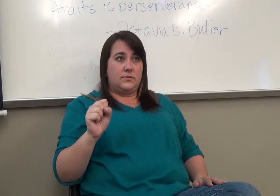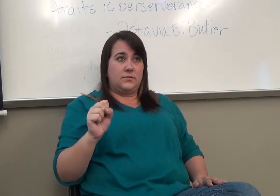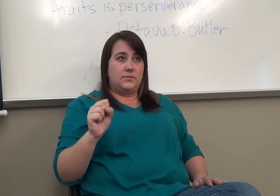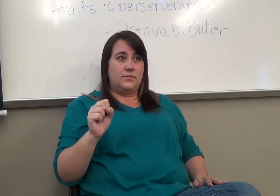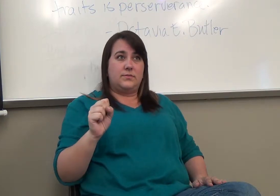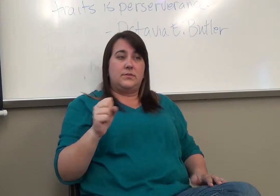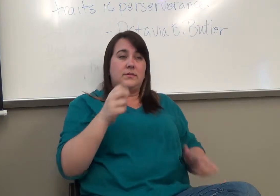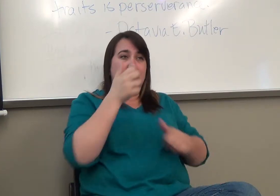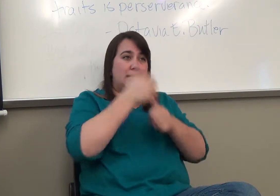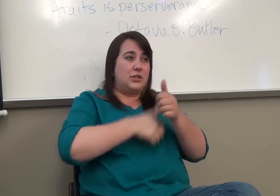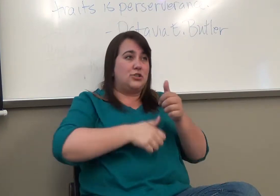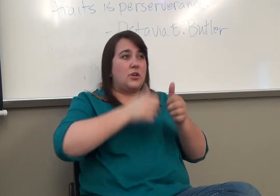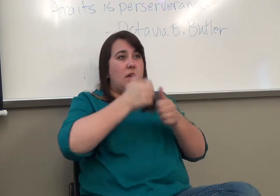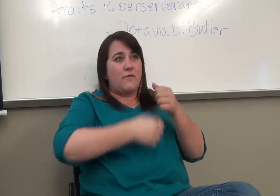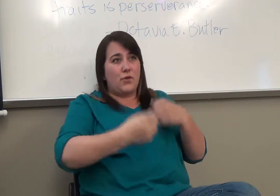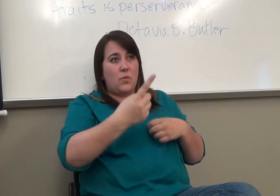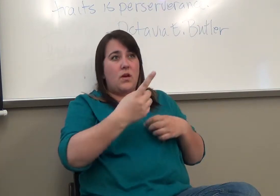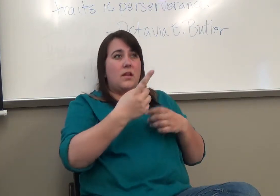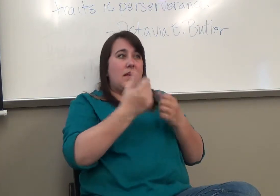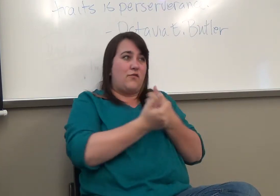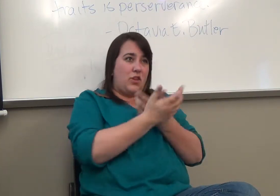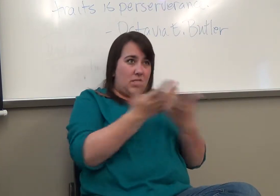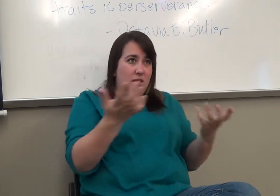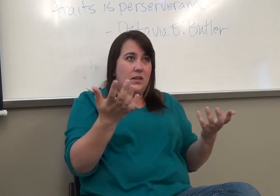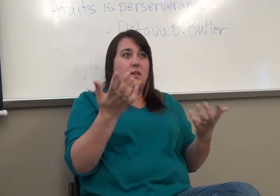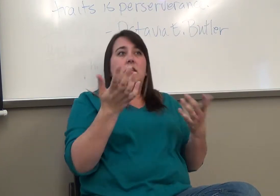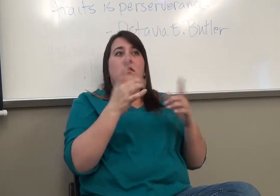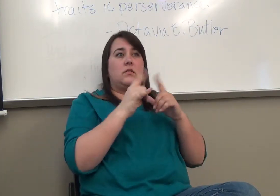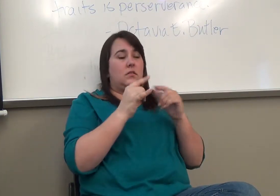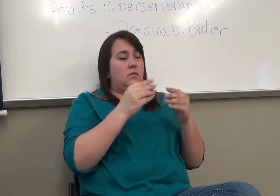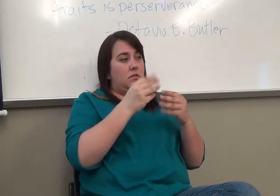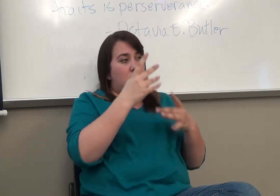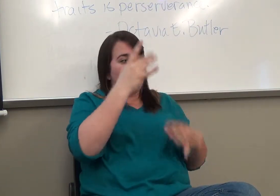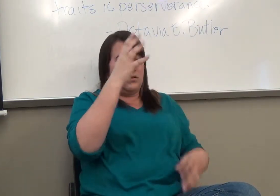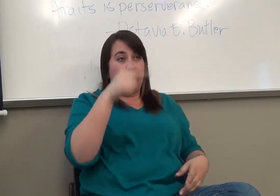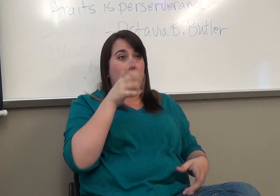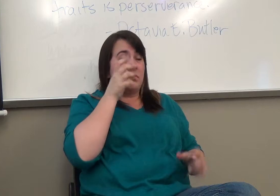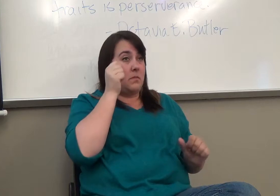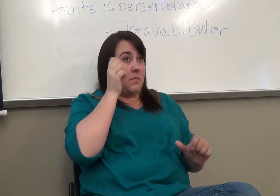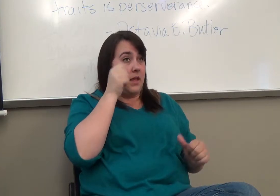everything, and a bunch more words. You'll be amazed how many there are on this list.